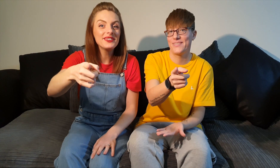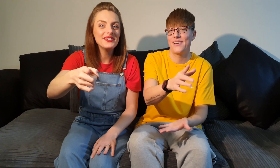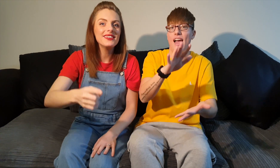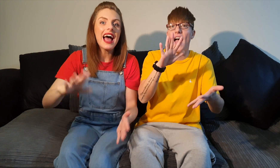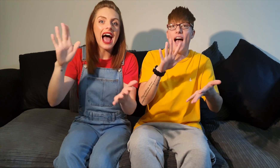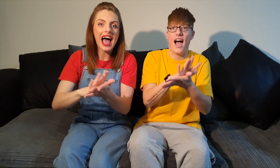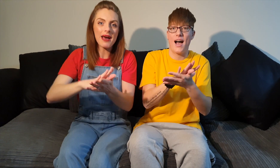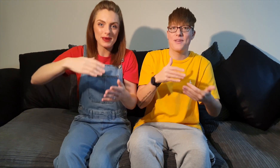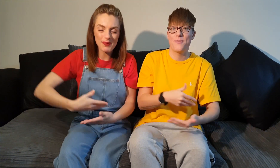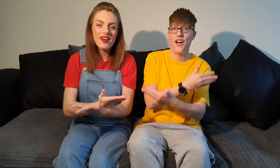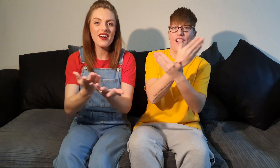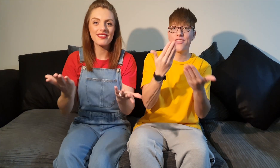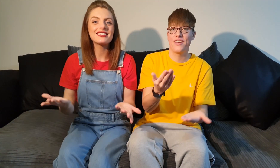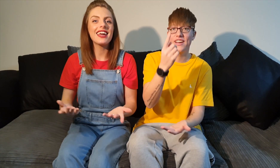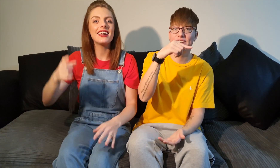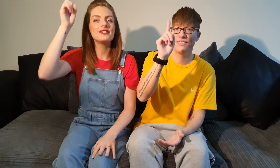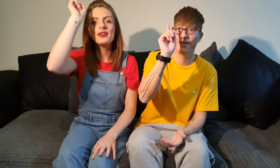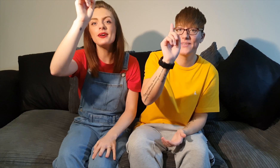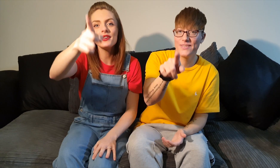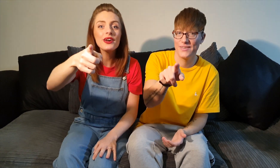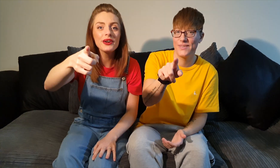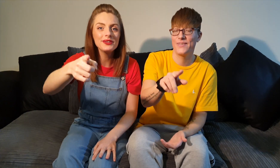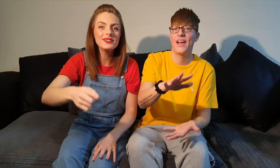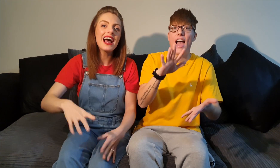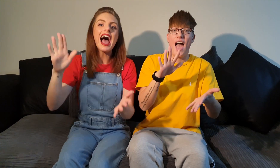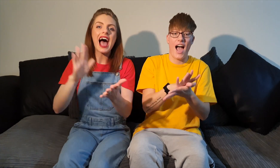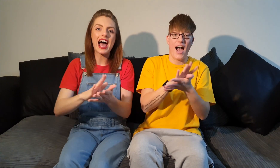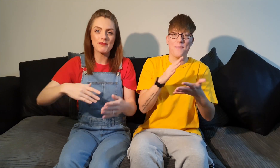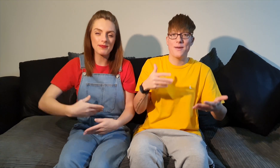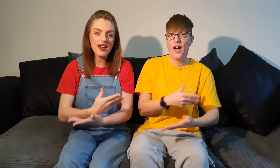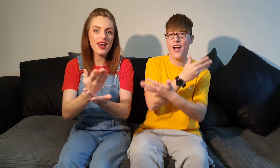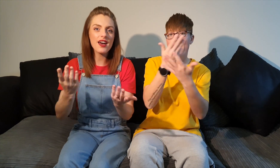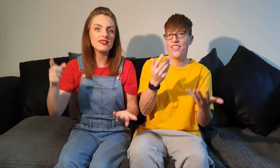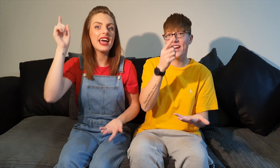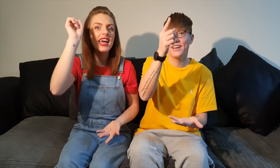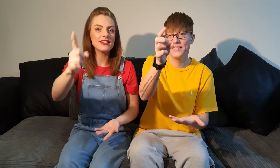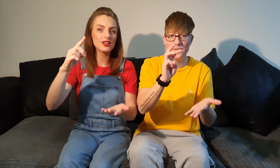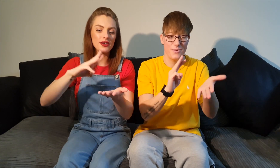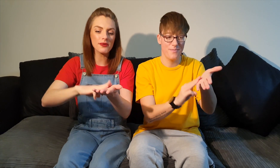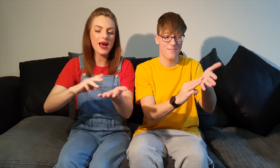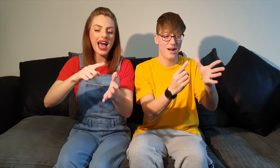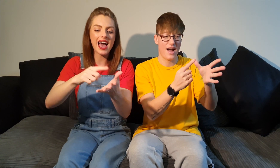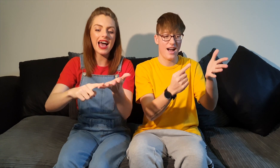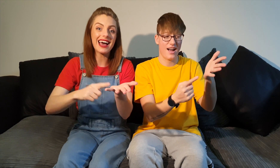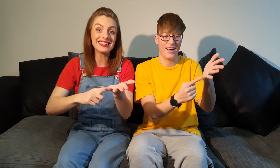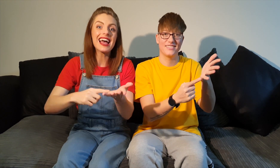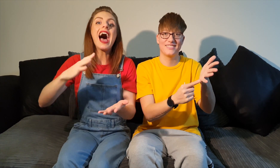you. Happy birthday to you. Happy birthday to Matt.